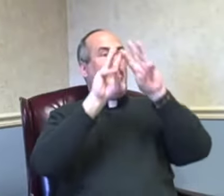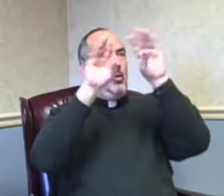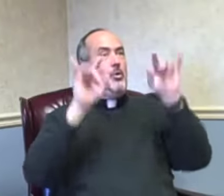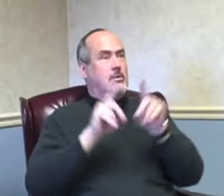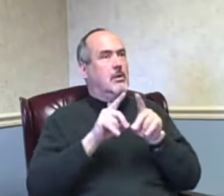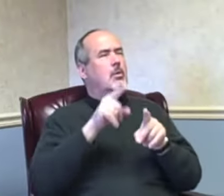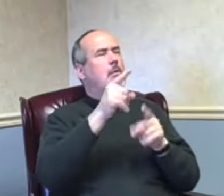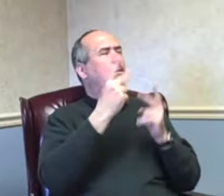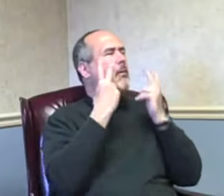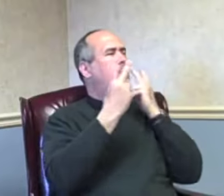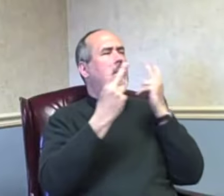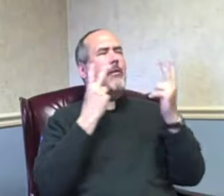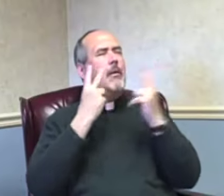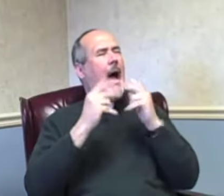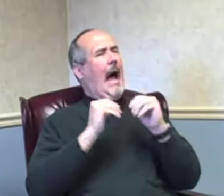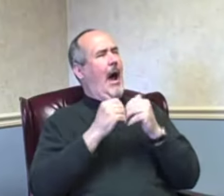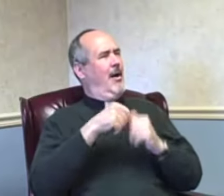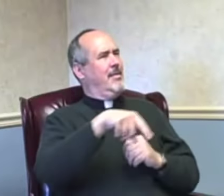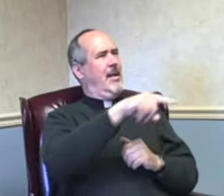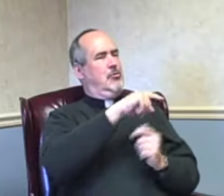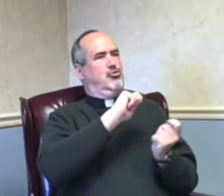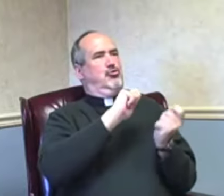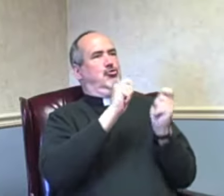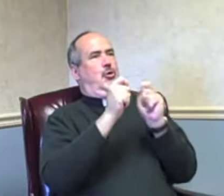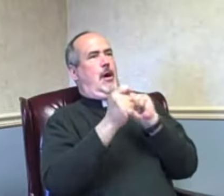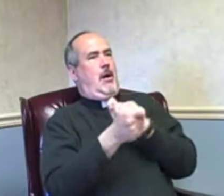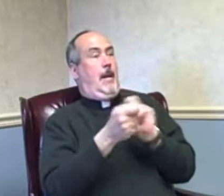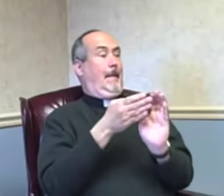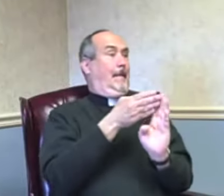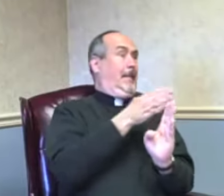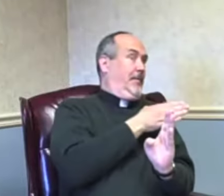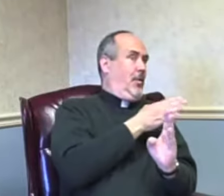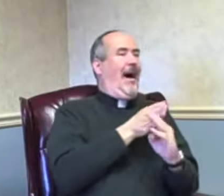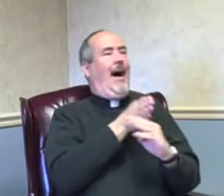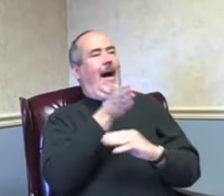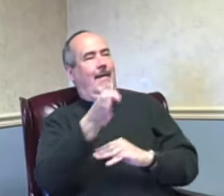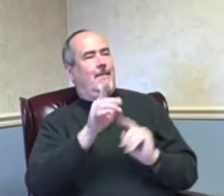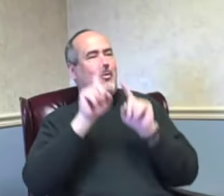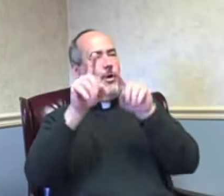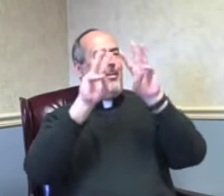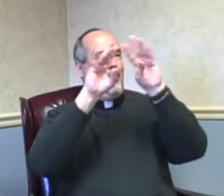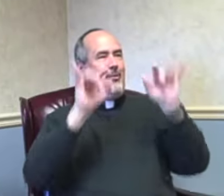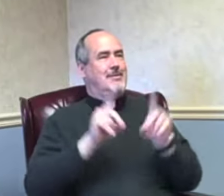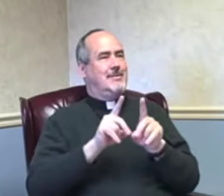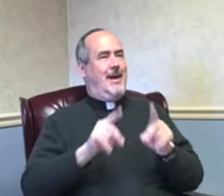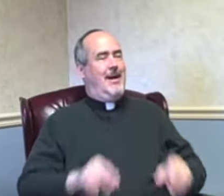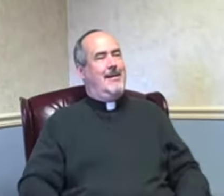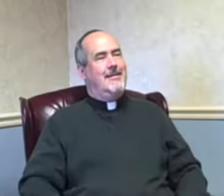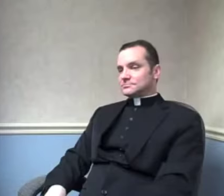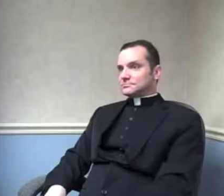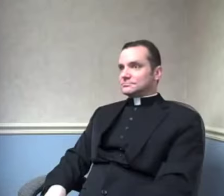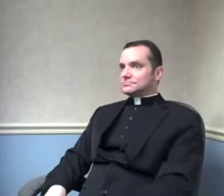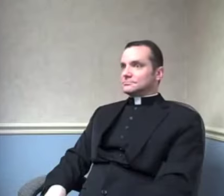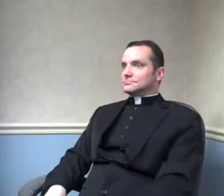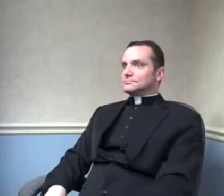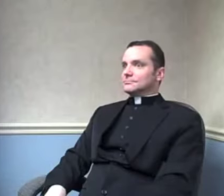You've brought young people to World Youth Day many times. How have you seen it? How have you seen them change before